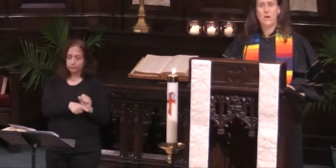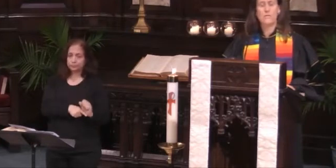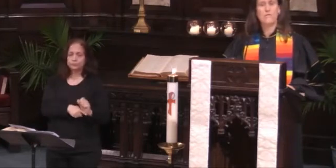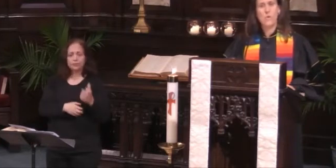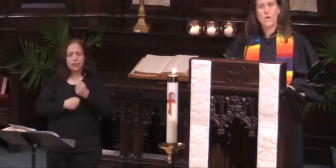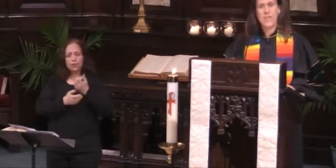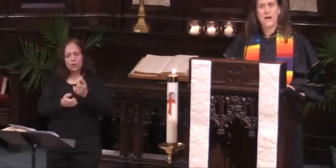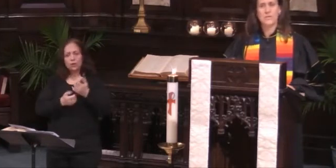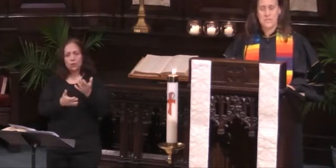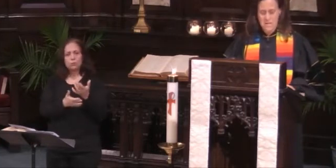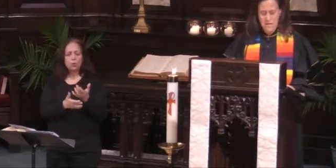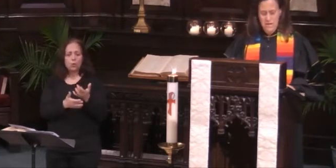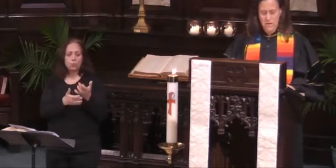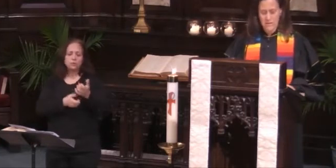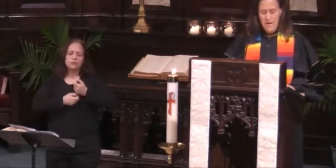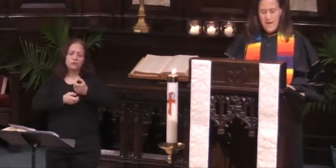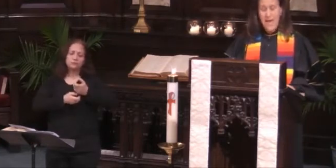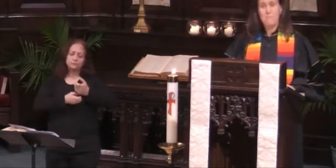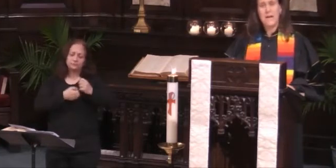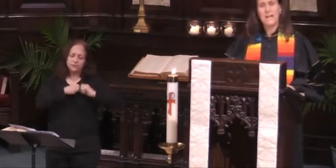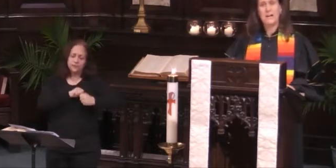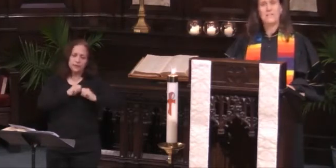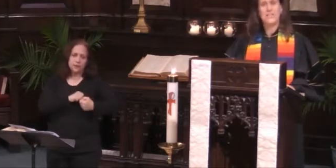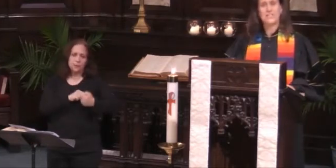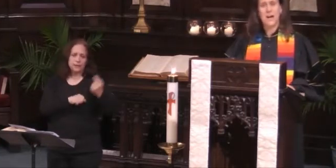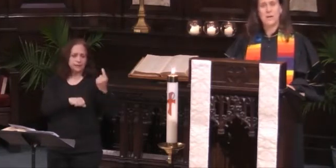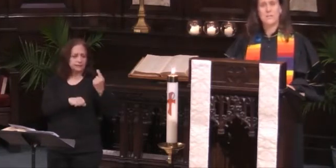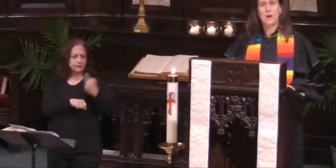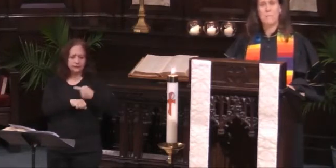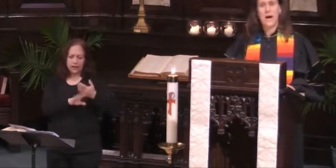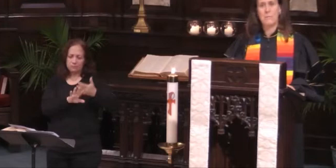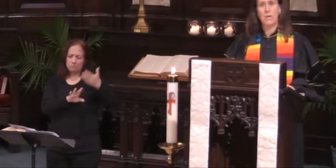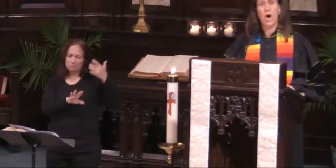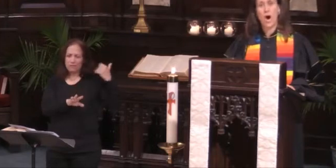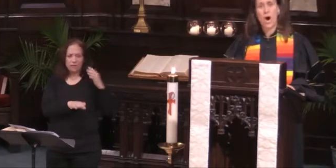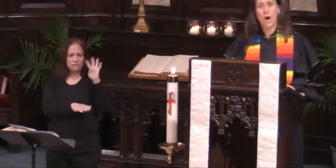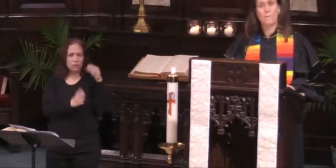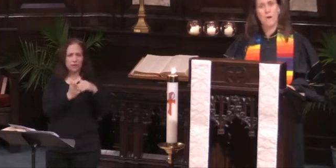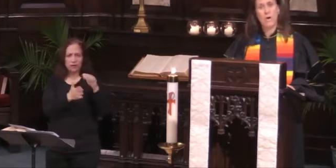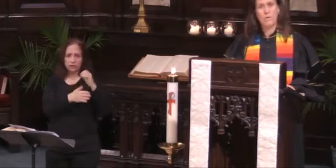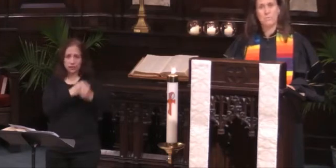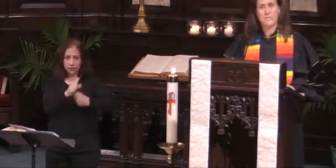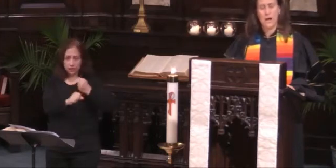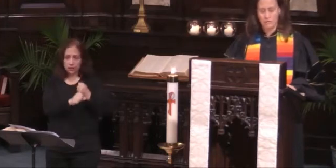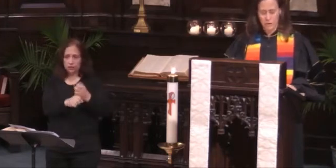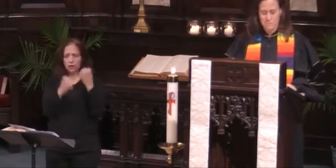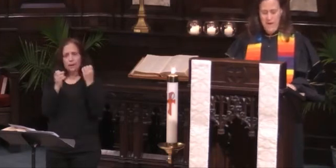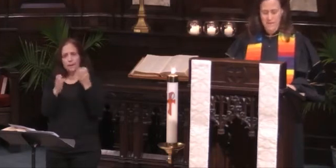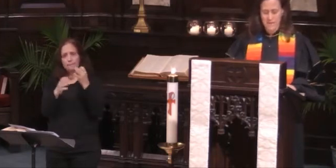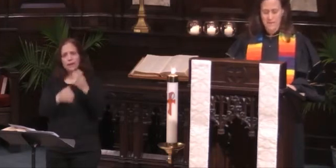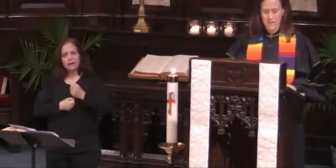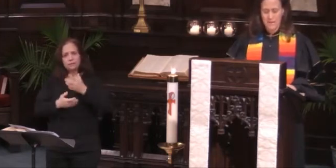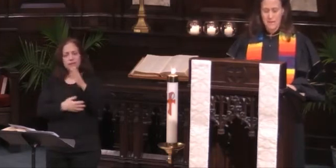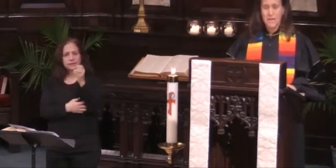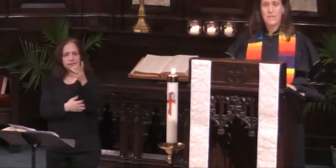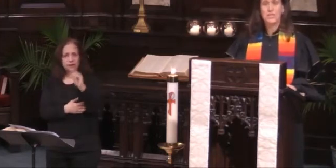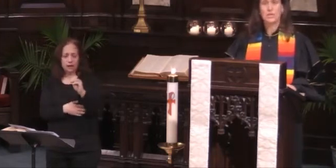dating back over 4,000 years, and many of the Psalms in our Bible are poems of